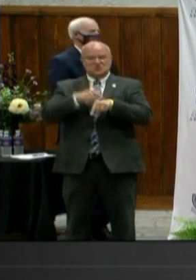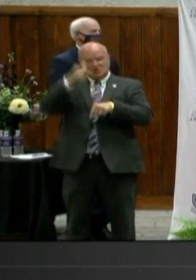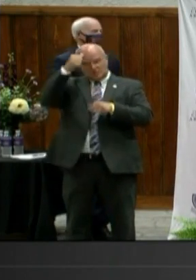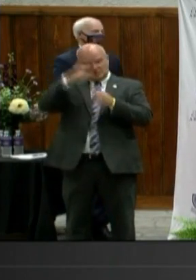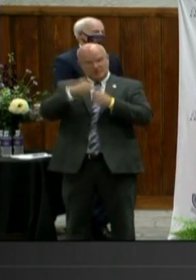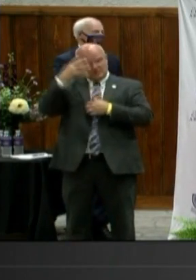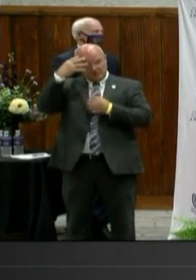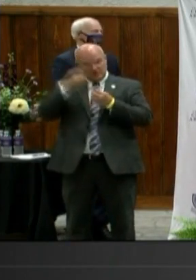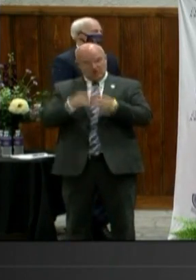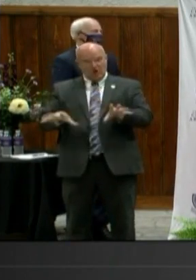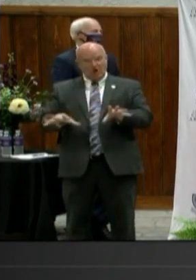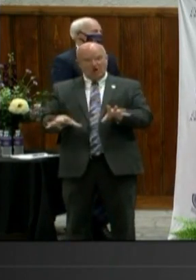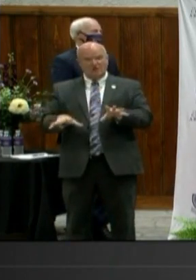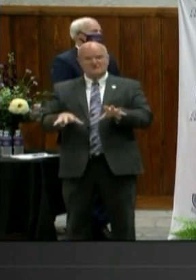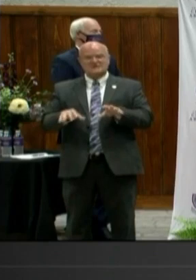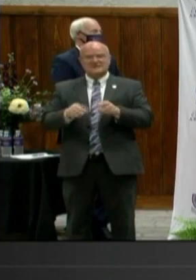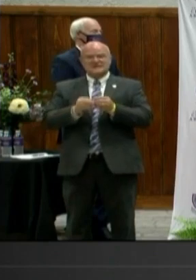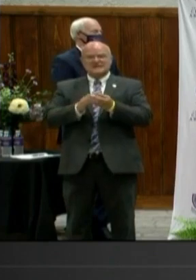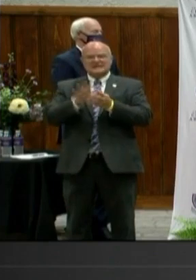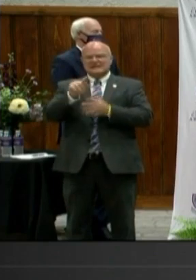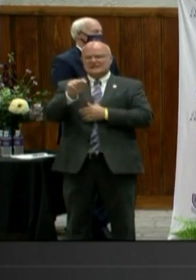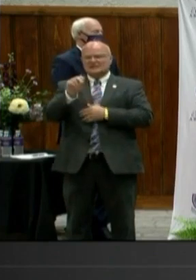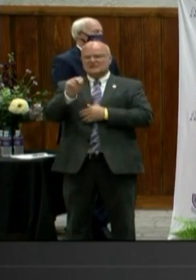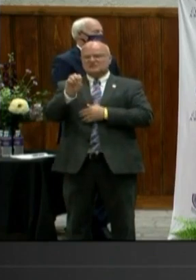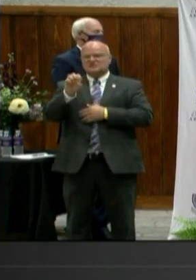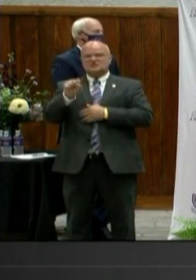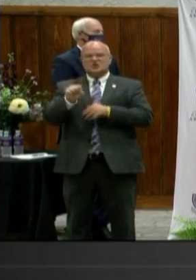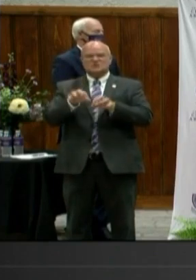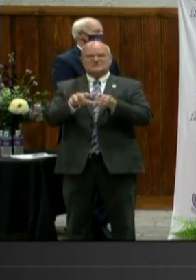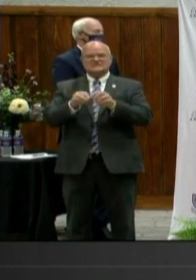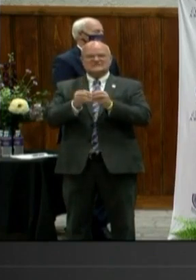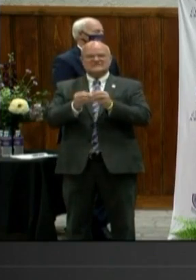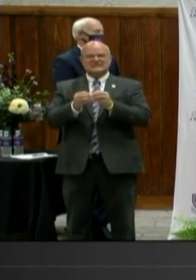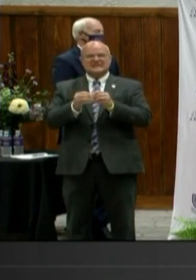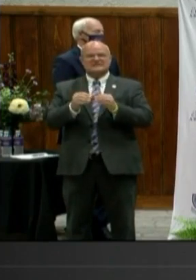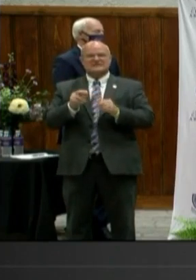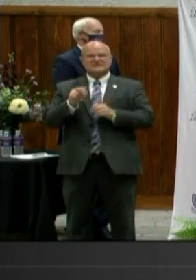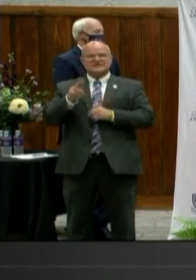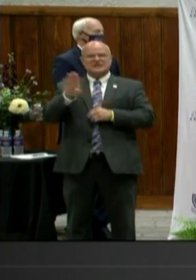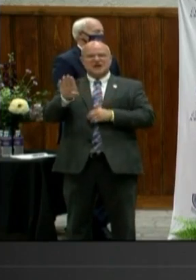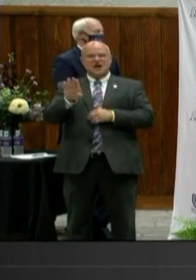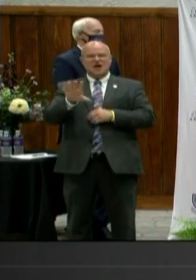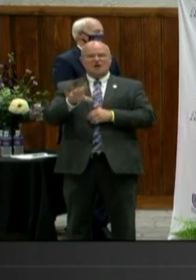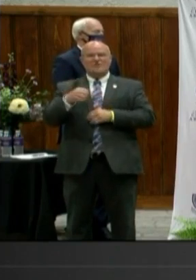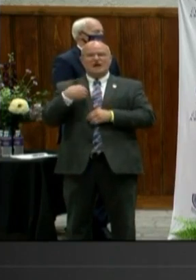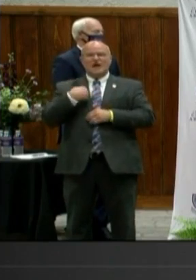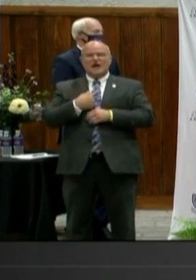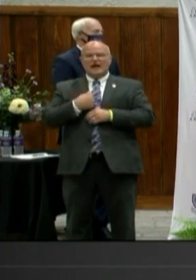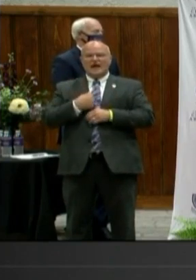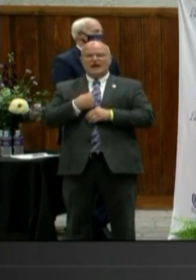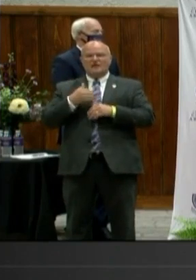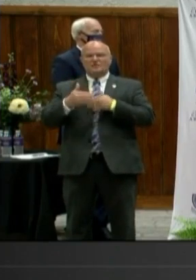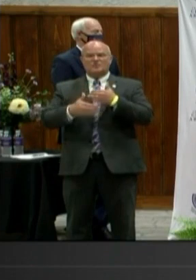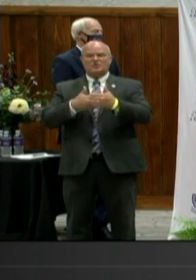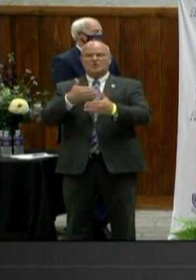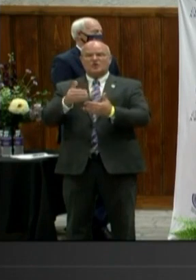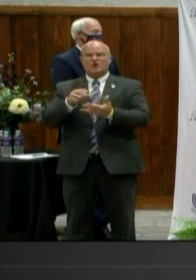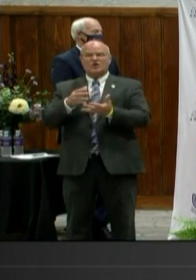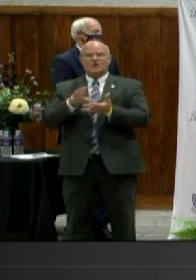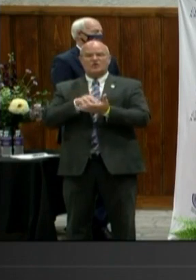memory loss, numbness, tingling in the toes, and as we go along, we're getting more information